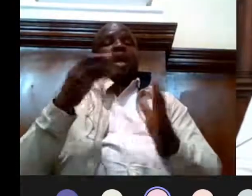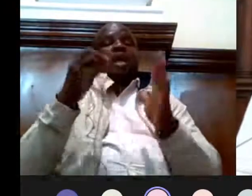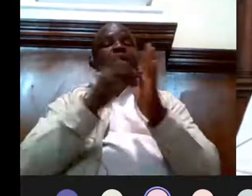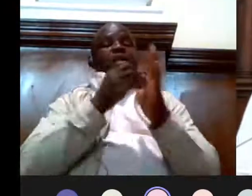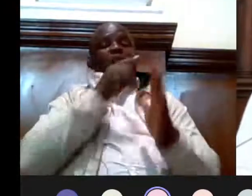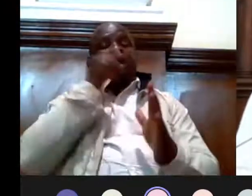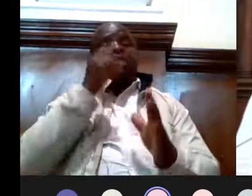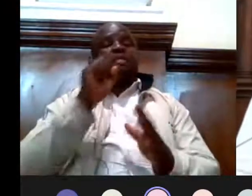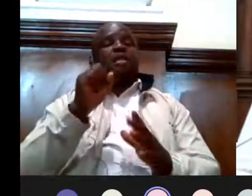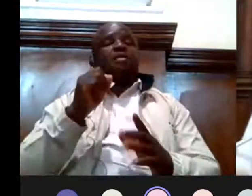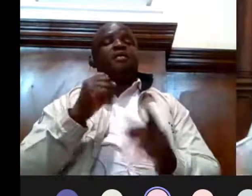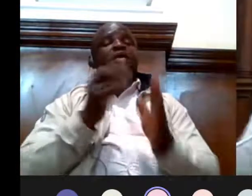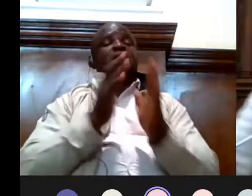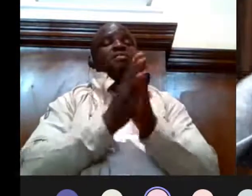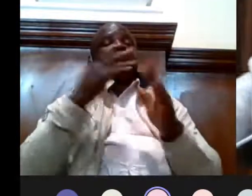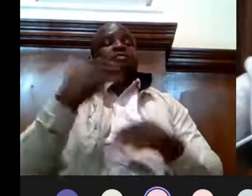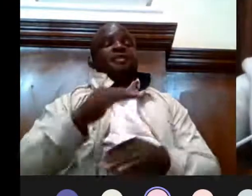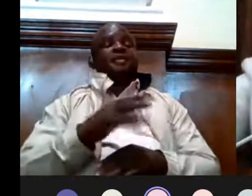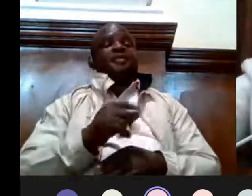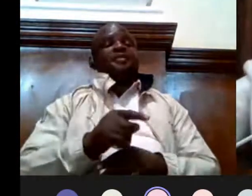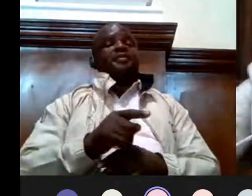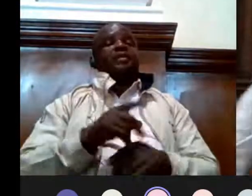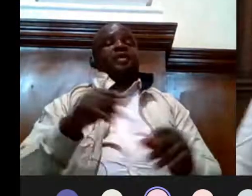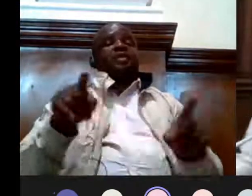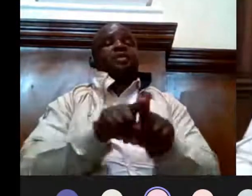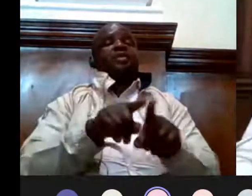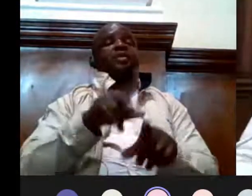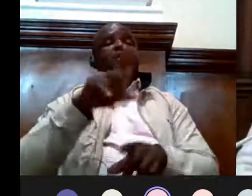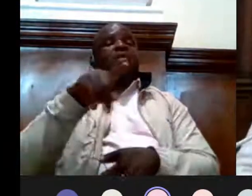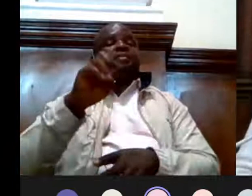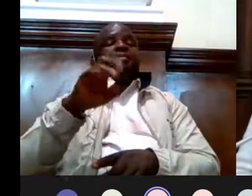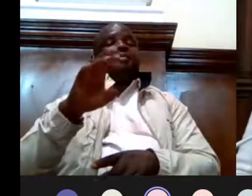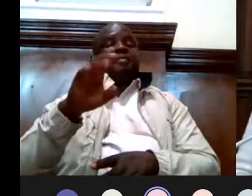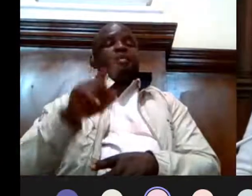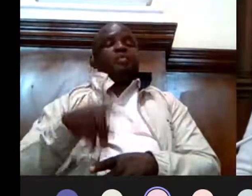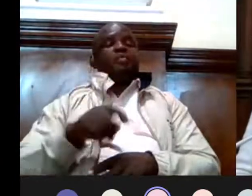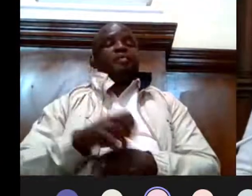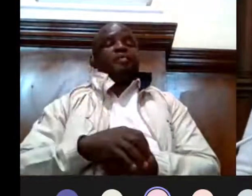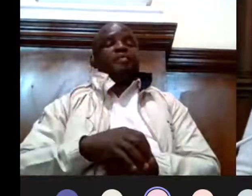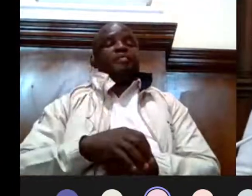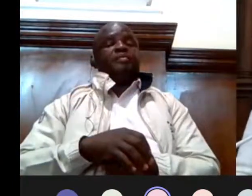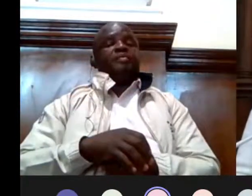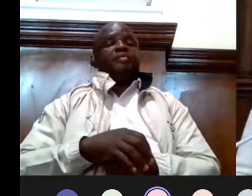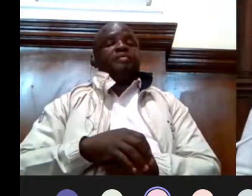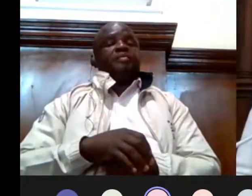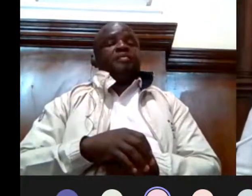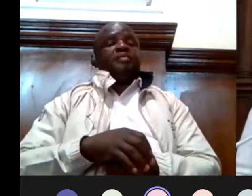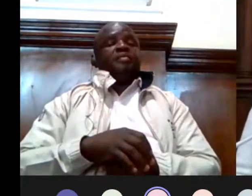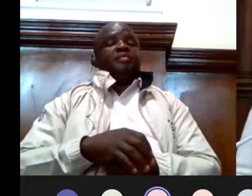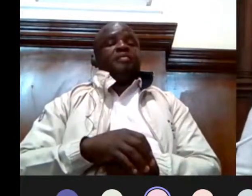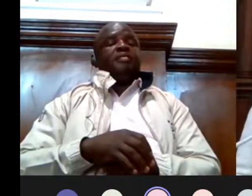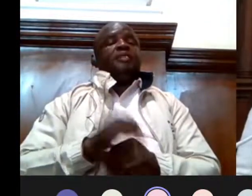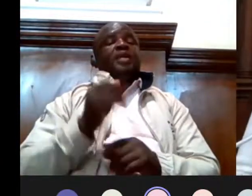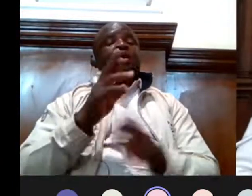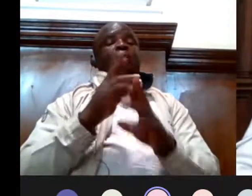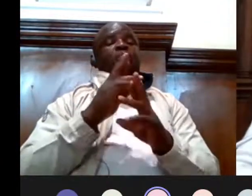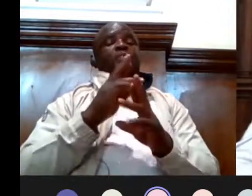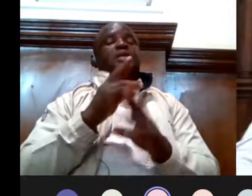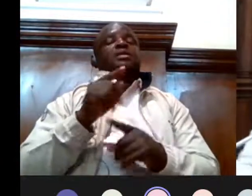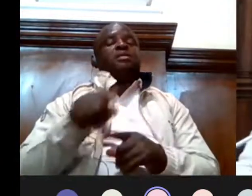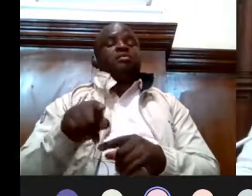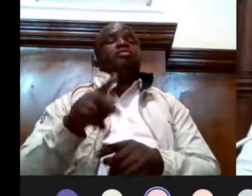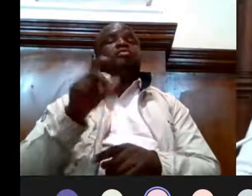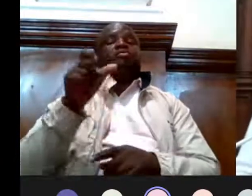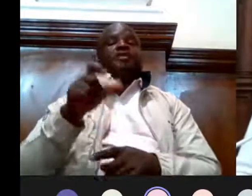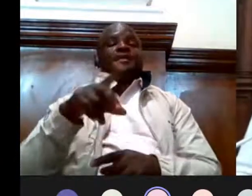of books, just like the proverb, the one woman, I would be the first to do